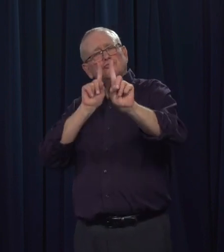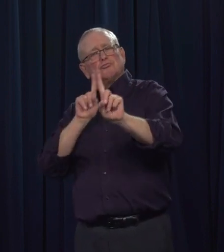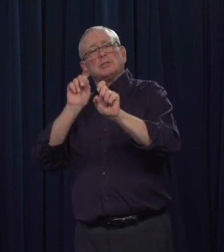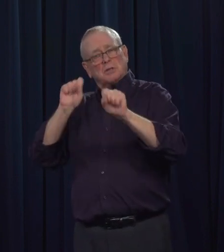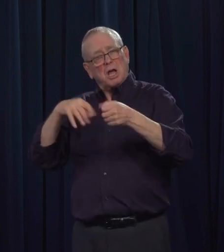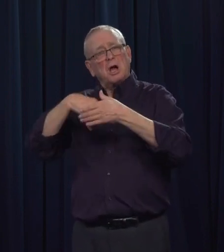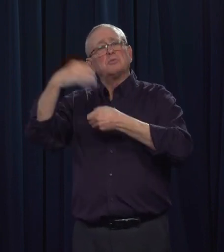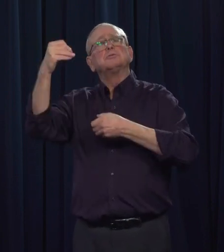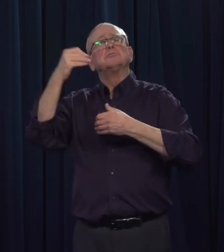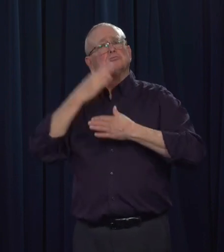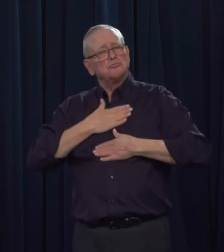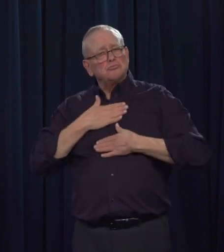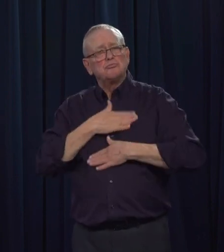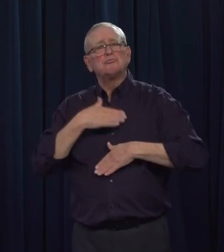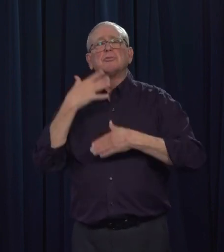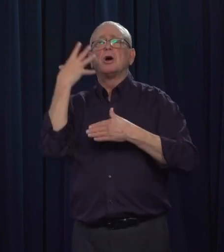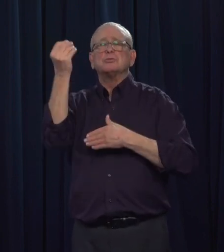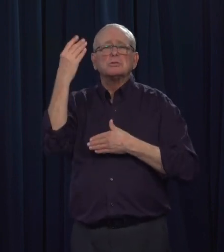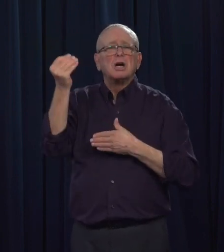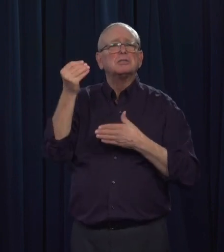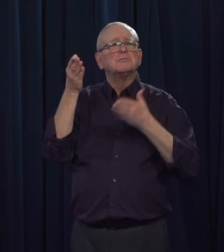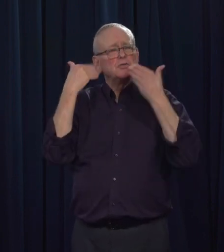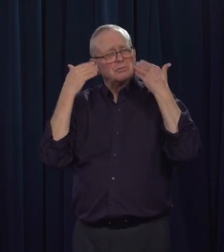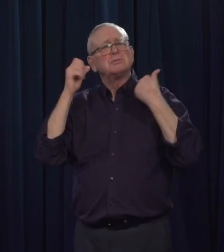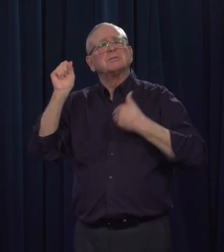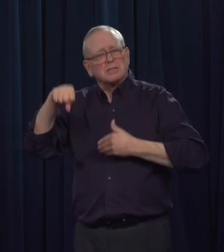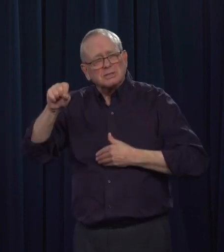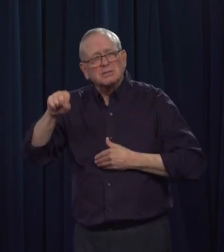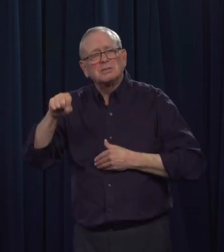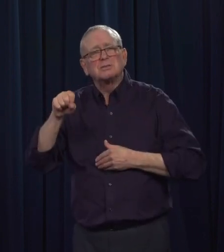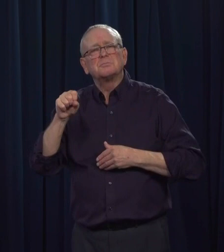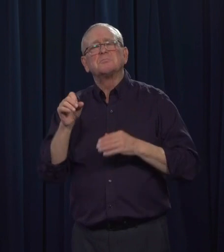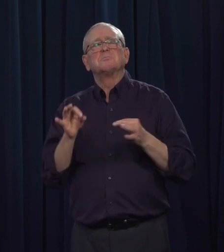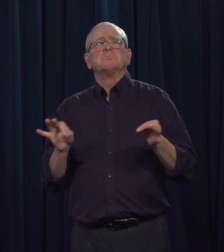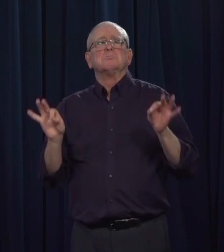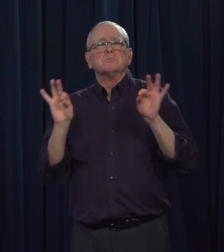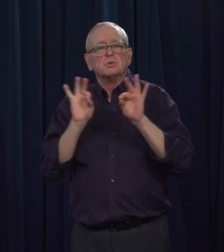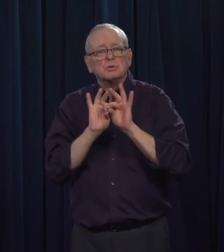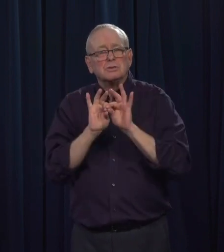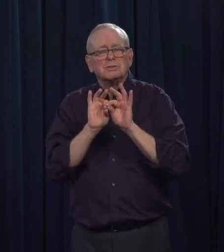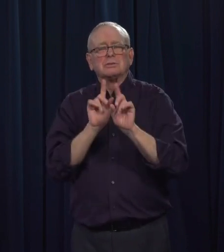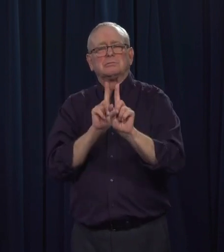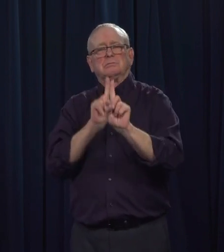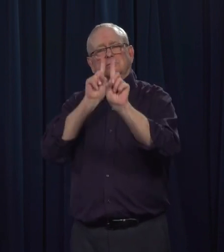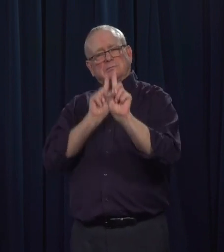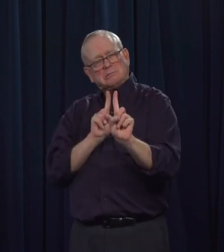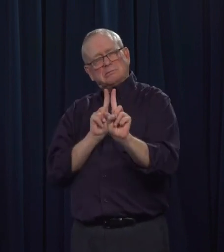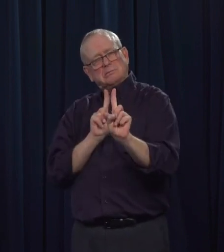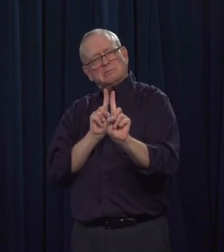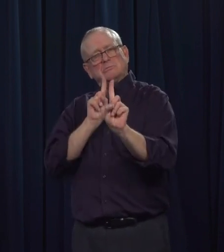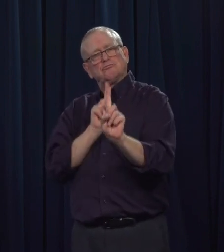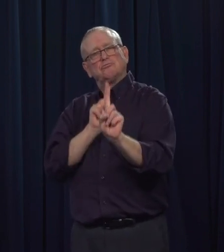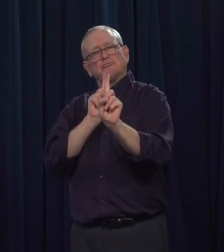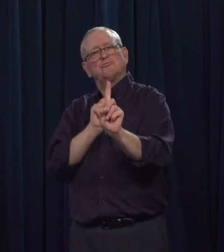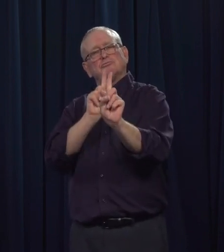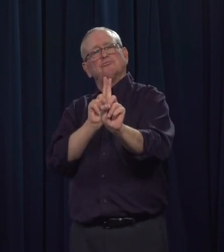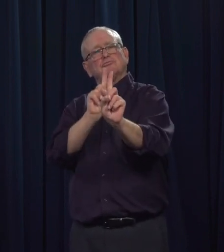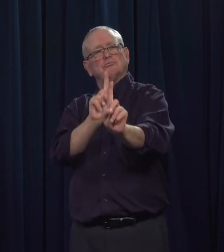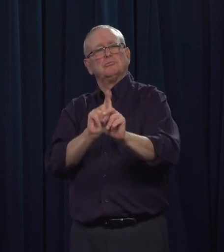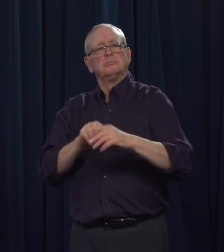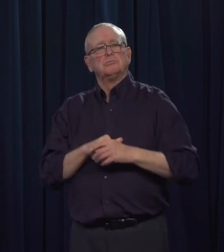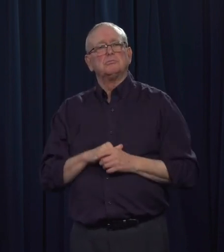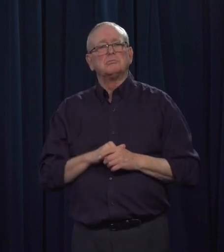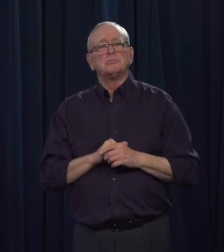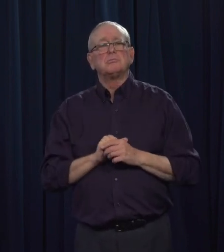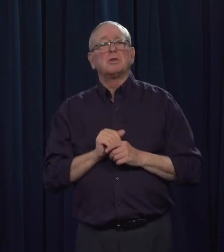same time it is extremely important to maintain that distance between others. Whether it's the Glenora Stairs or